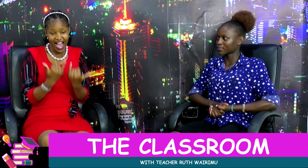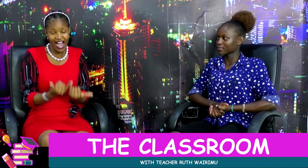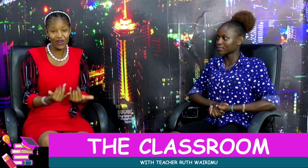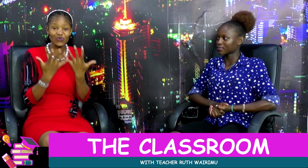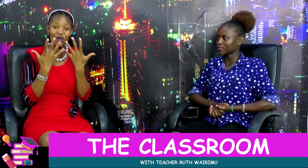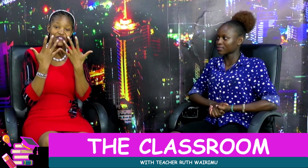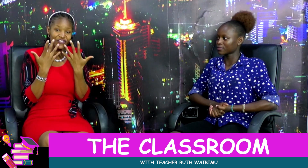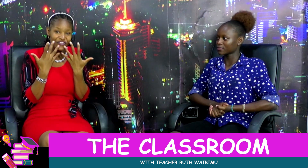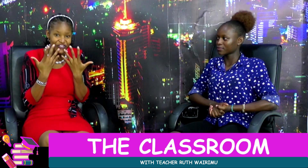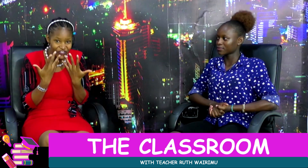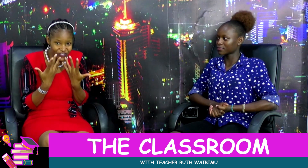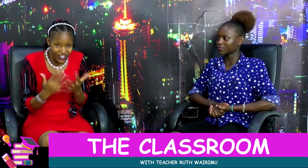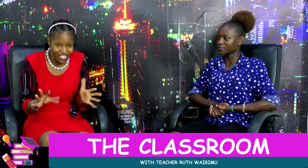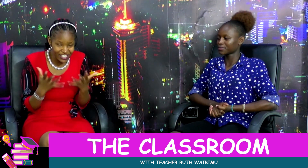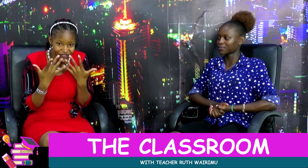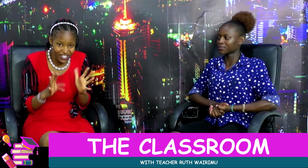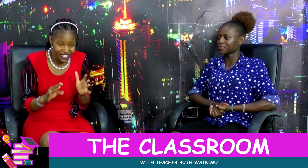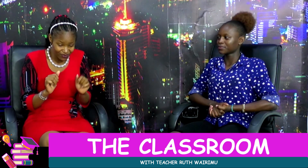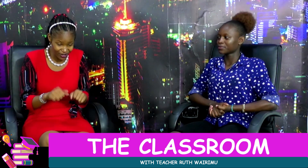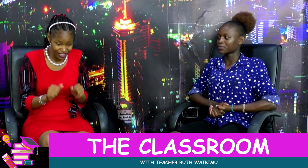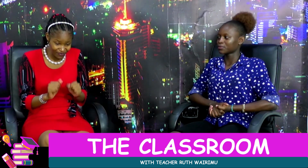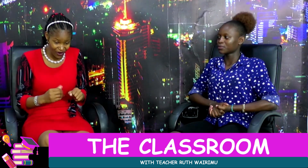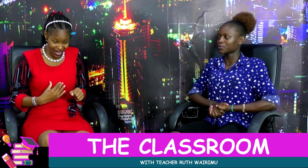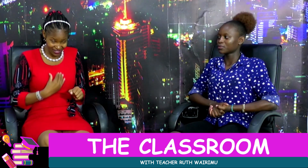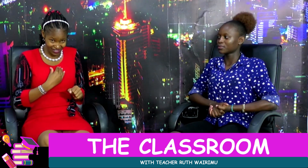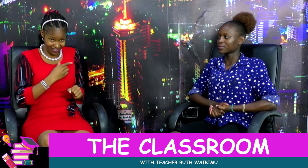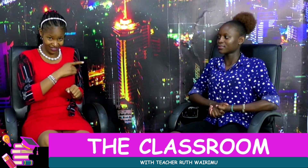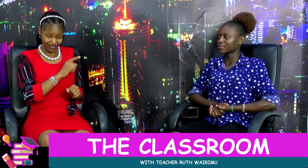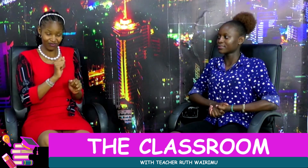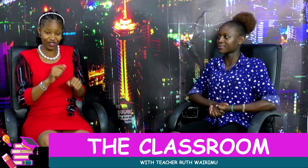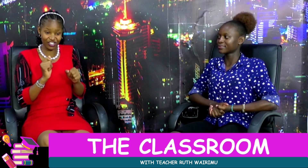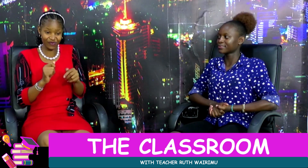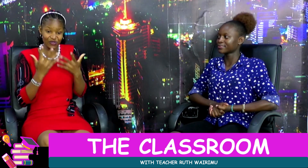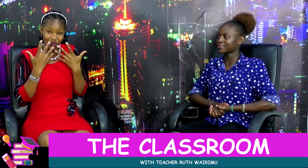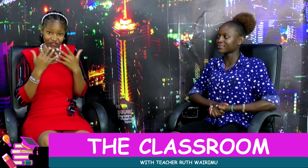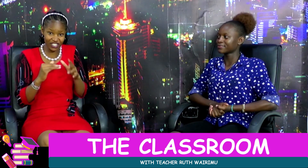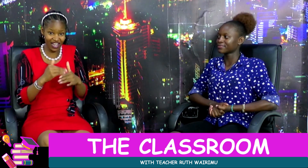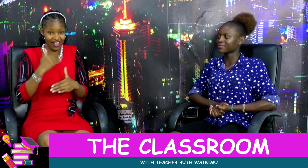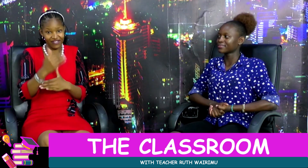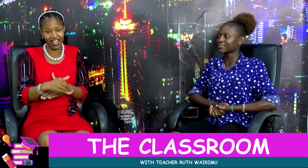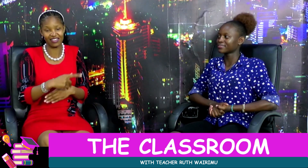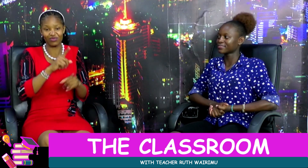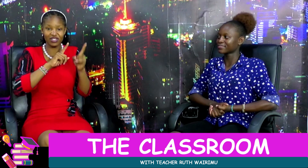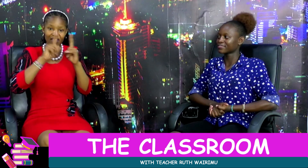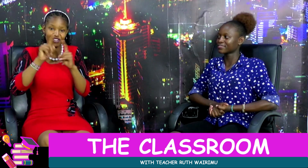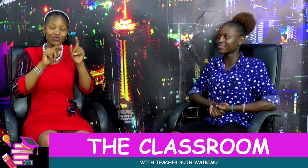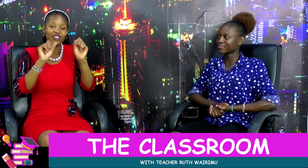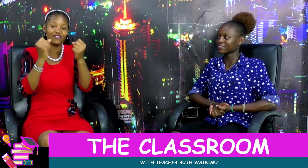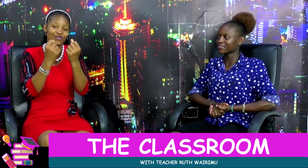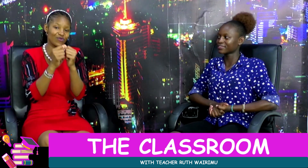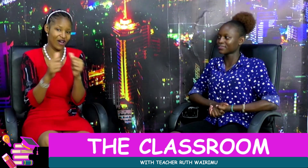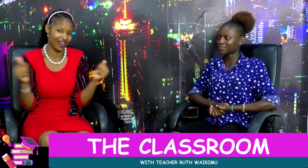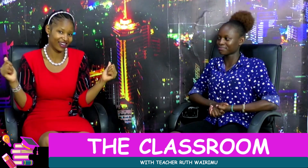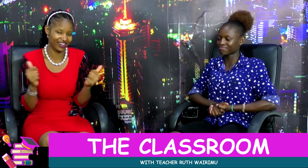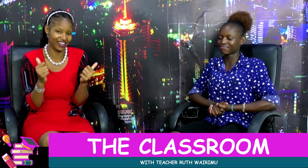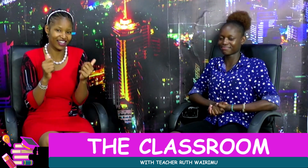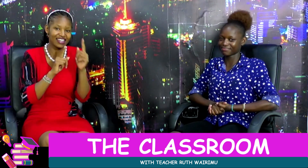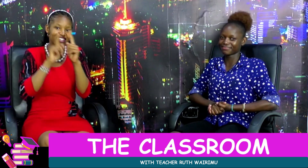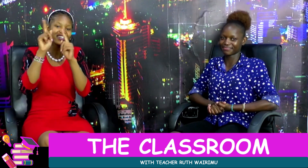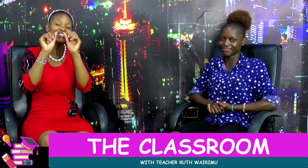all the best, and I wish these beautiful girls all the best. Now we've come to the end of our show today with our guest. I know she's going to be going home.